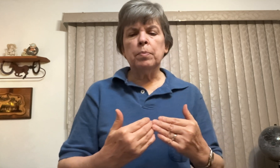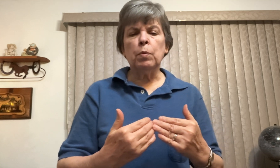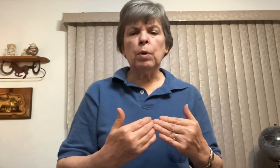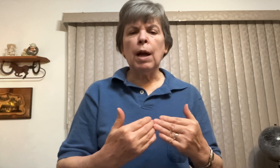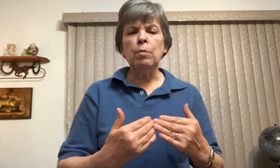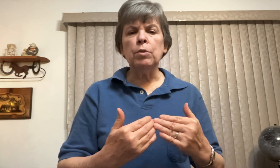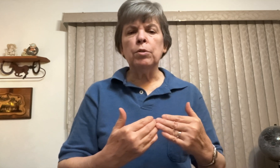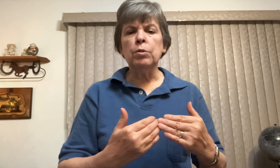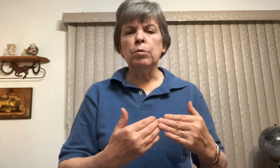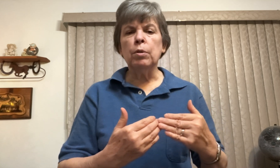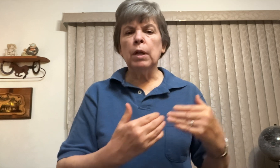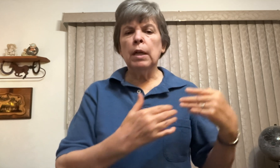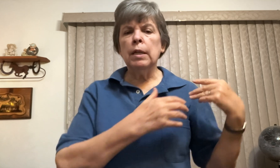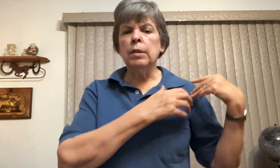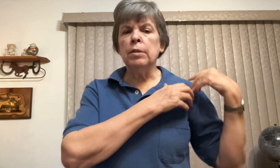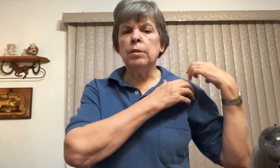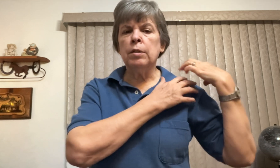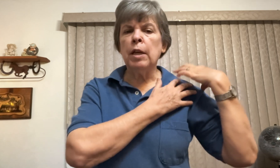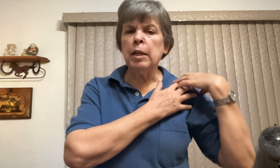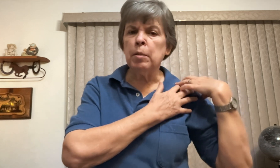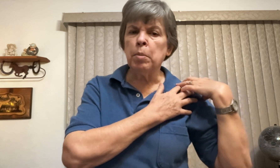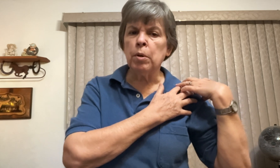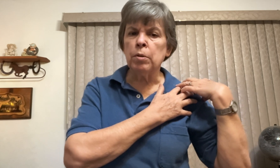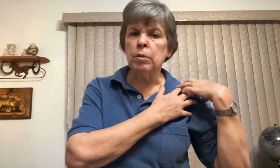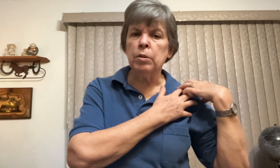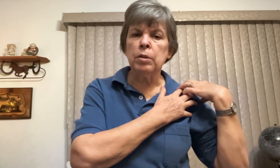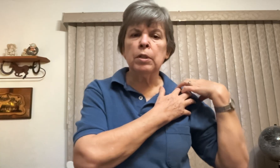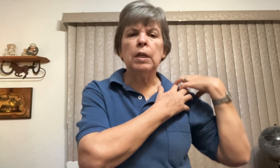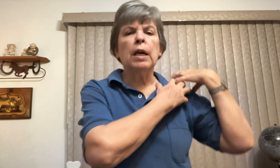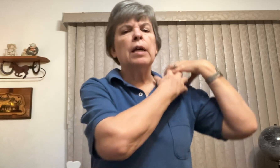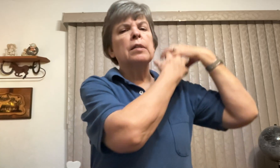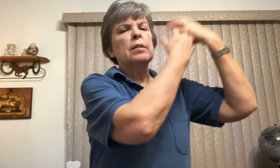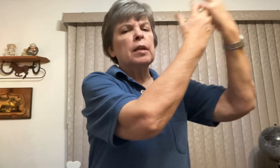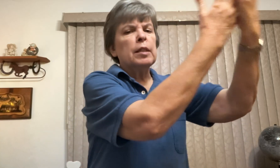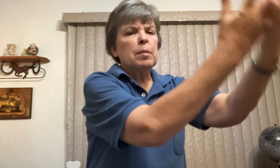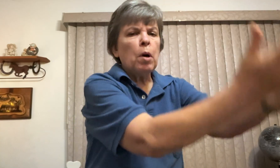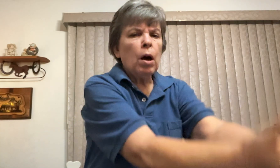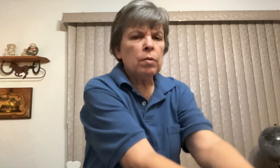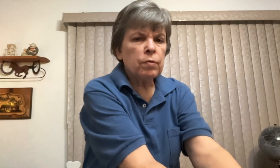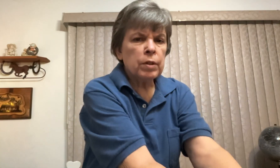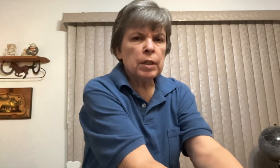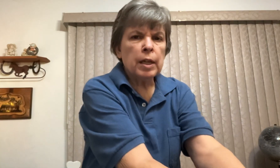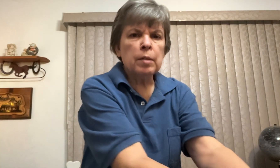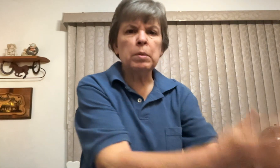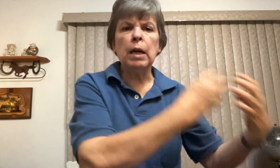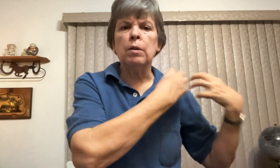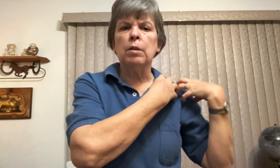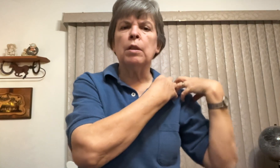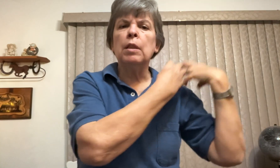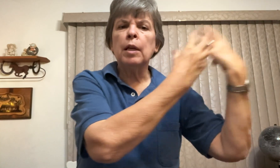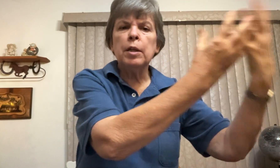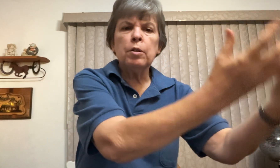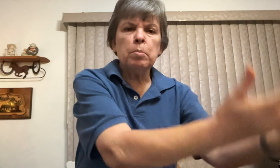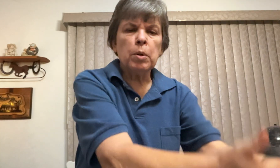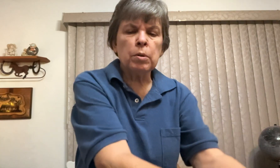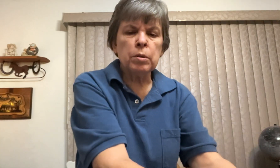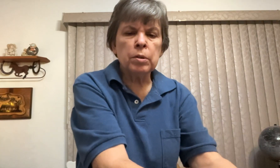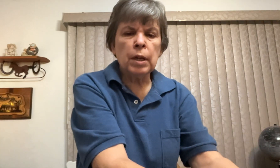what I would do is take the burdens and take them off and lay them down. Lay your burdens down.